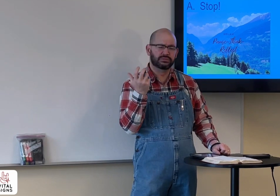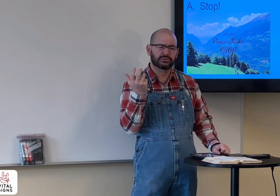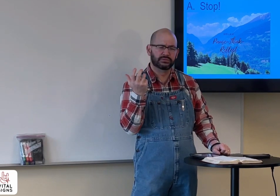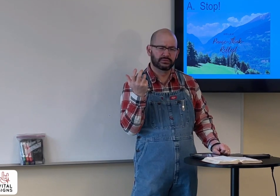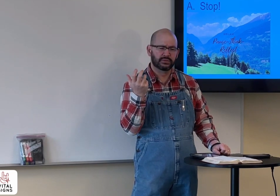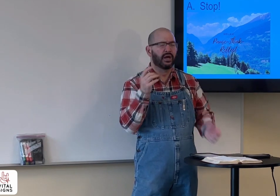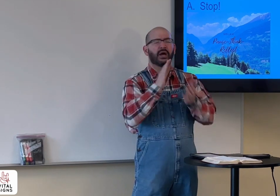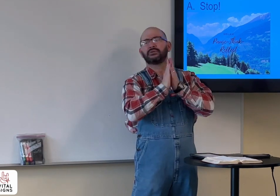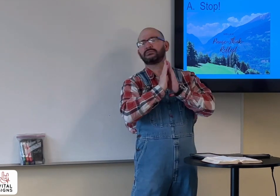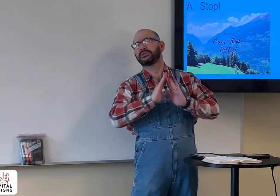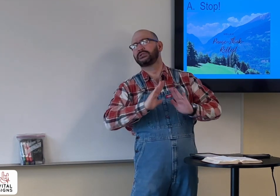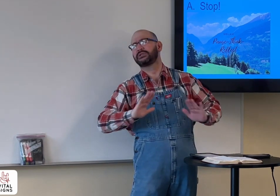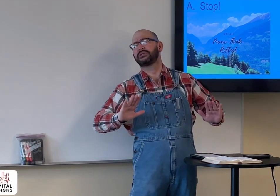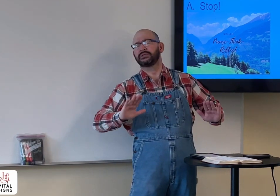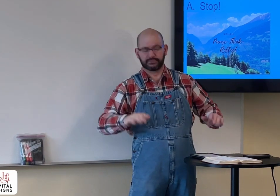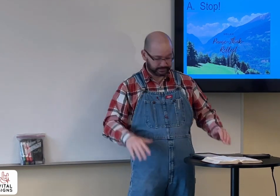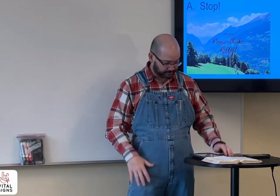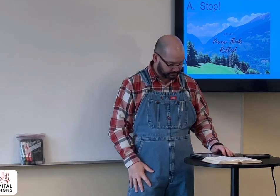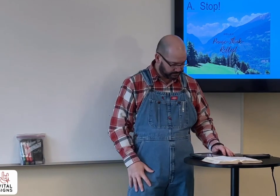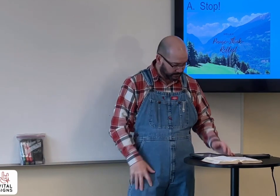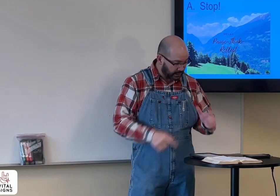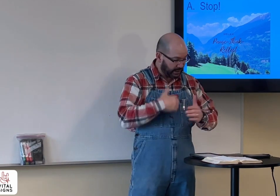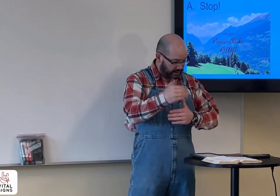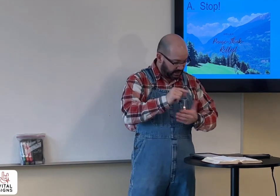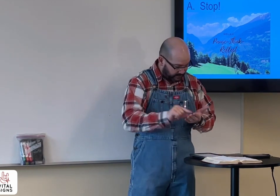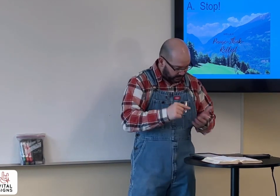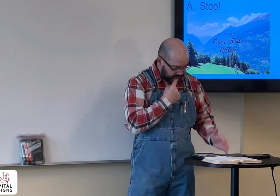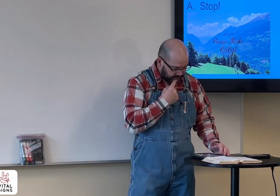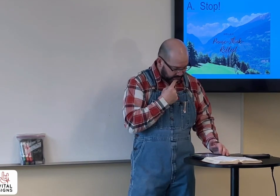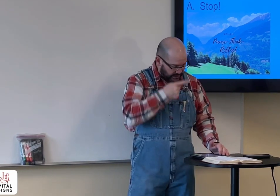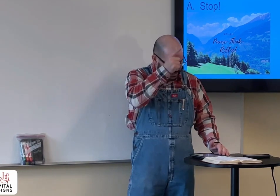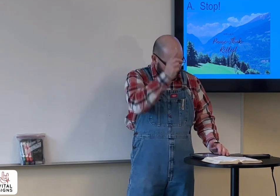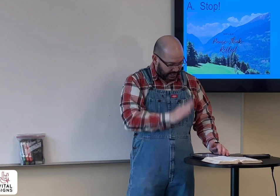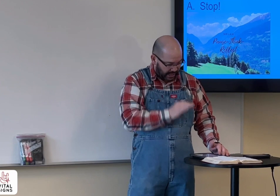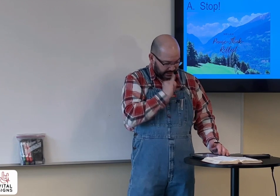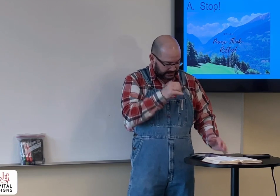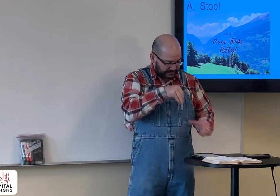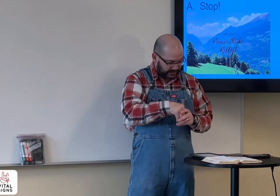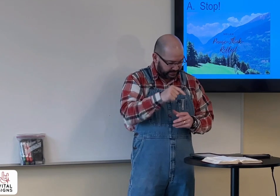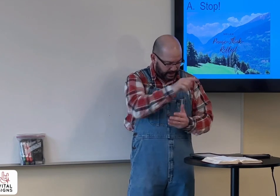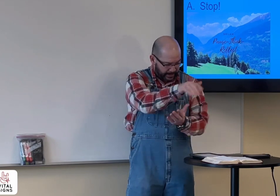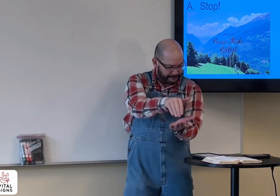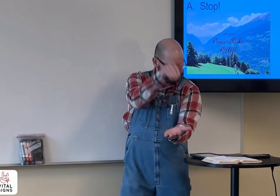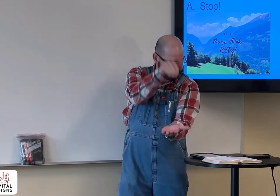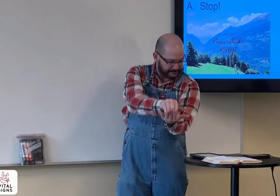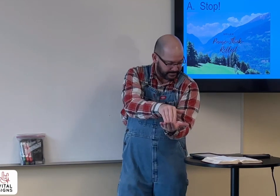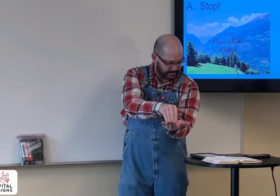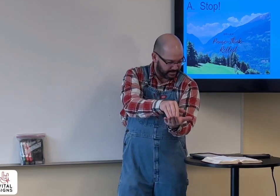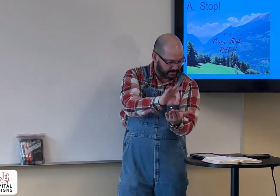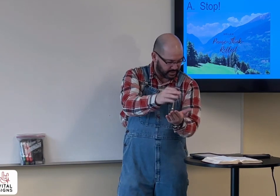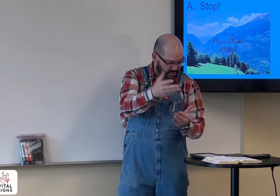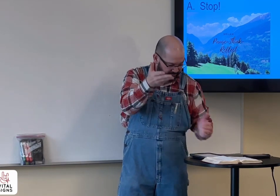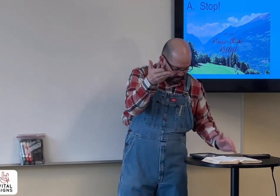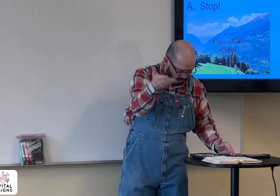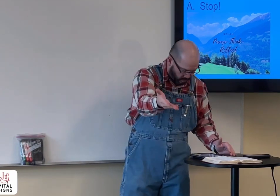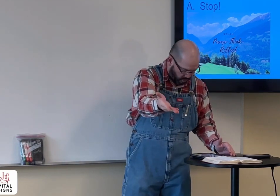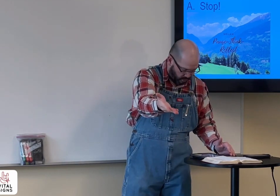Beautiful language. Peaceful, and then it says, God is in the midst of them.